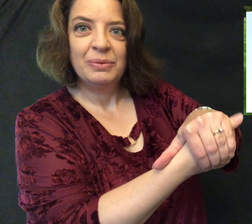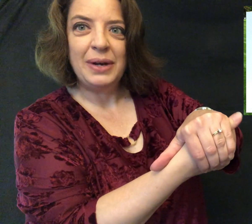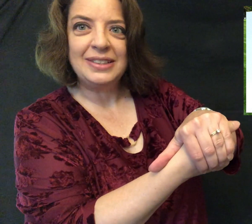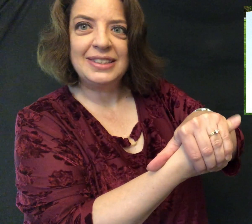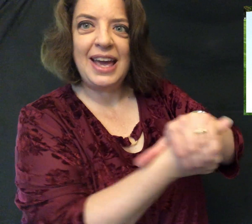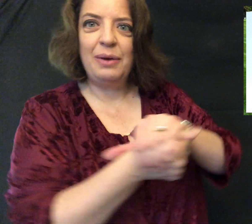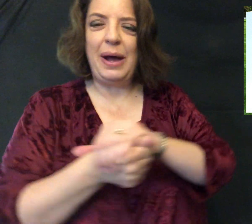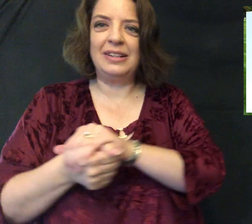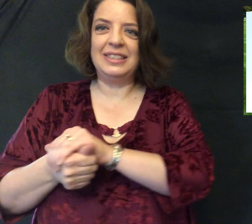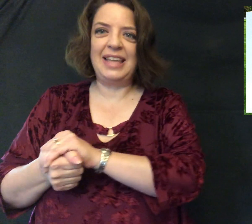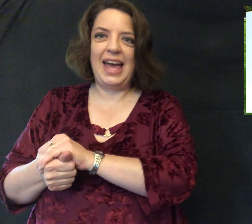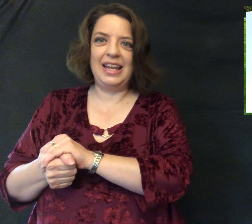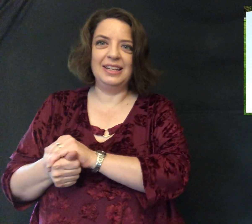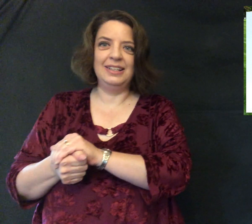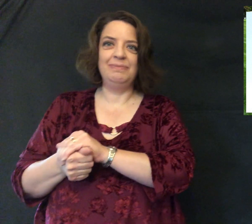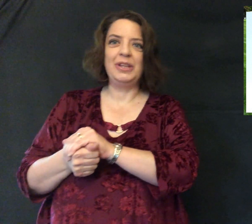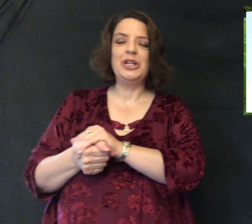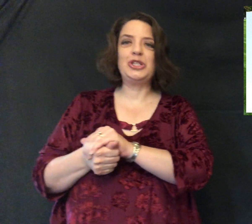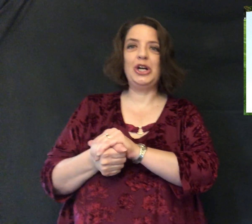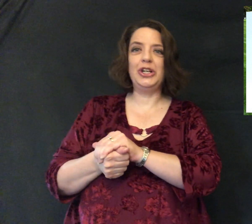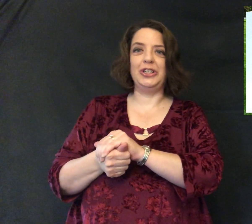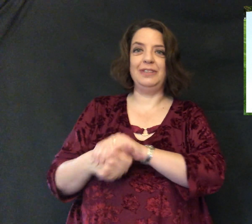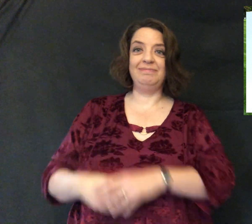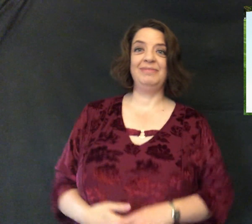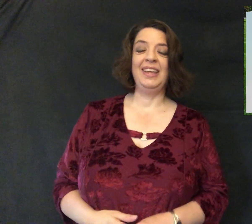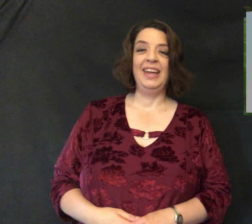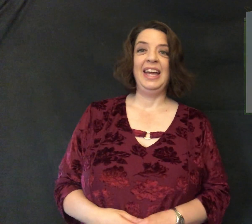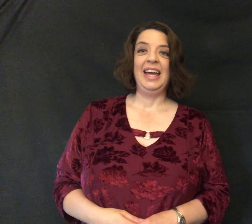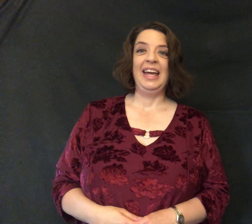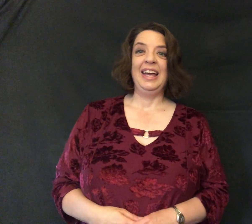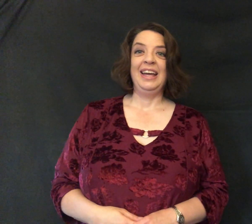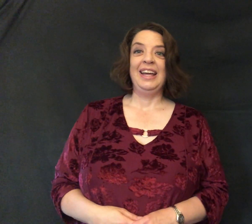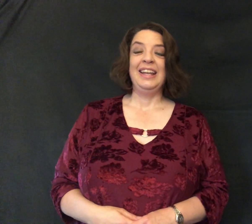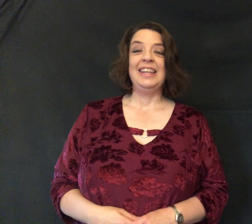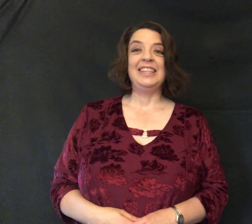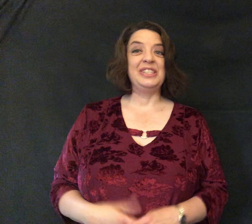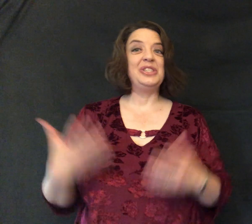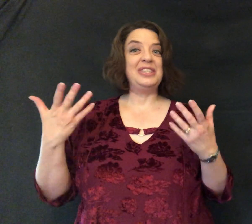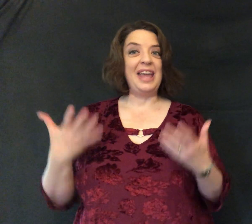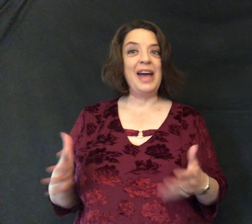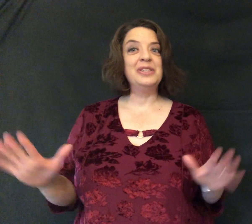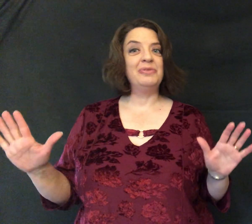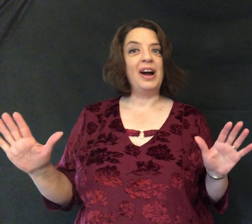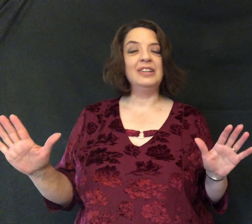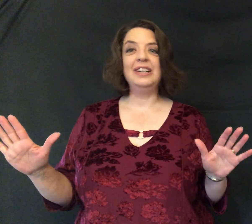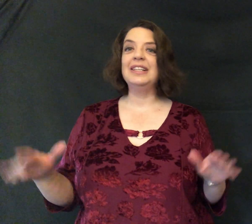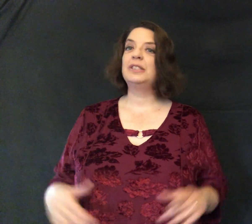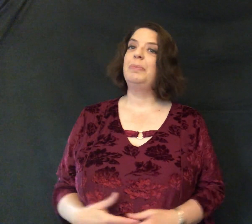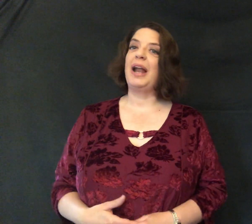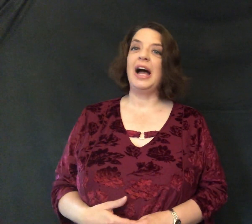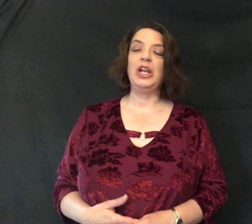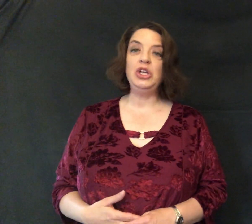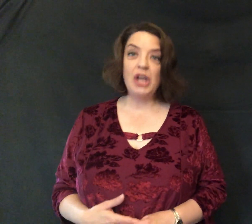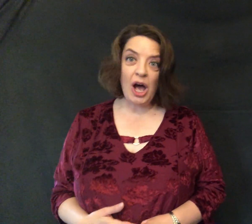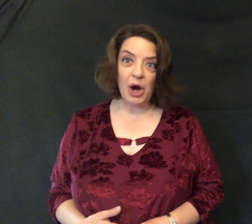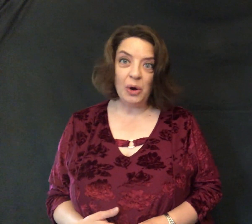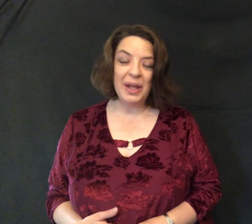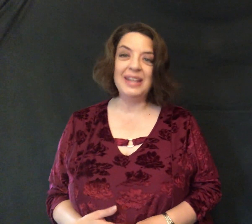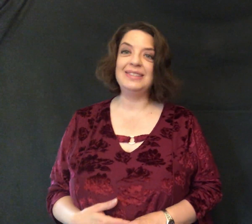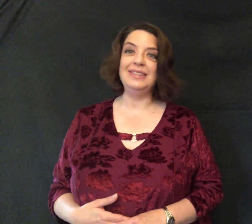waggles his head. Turtle. This is the end of our list, but I know it is